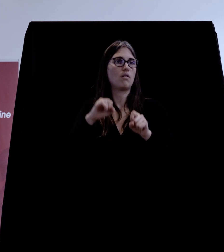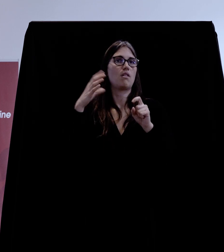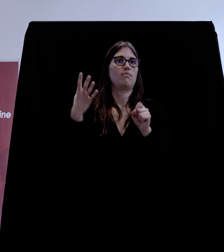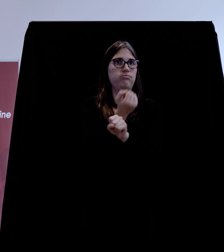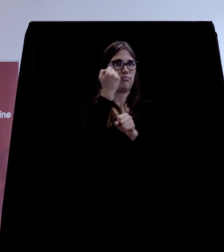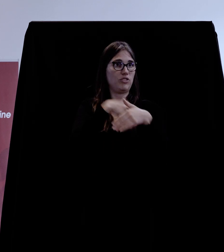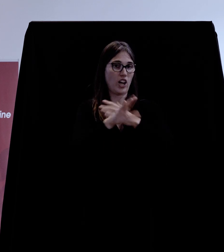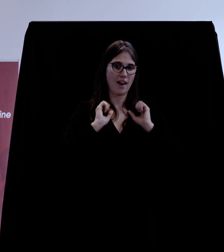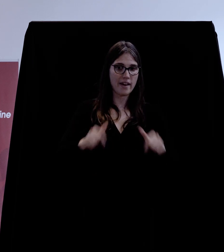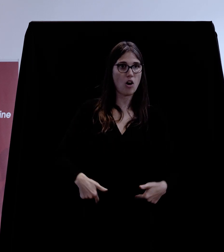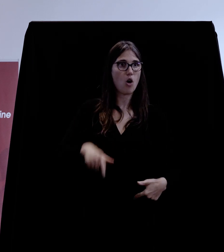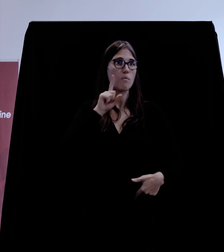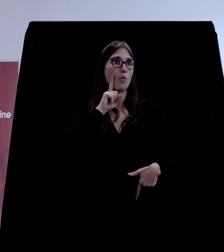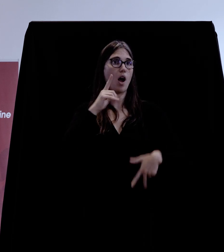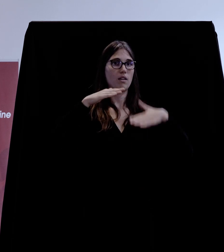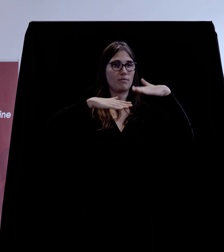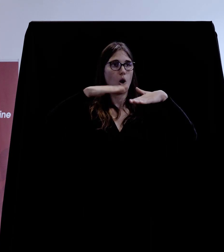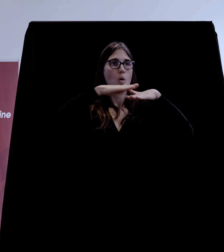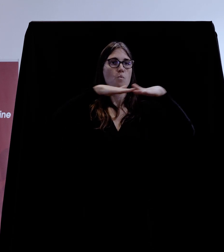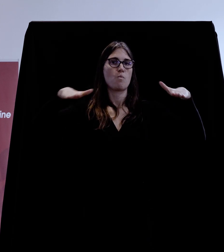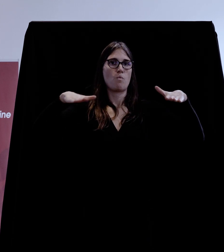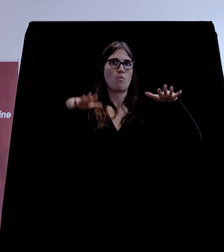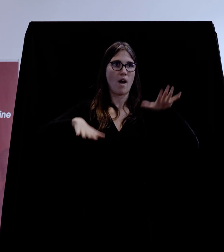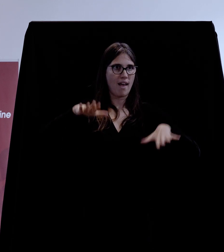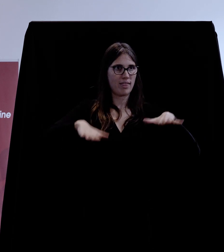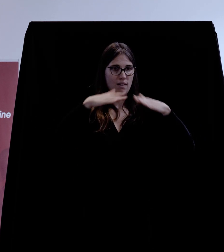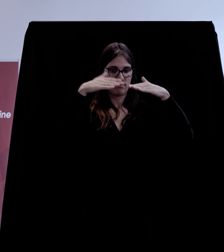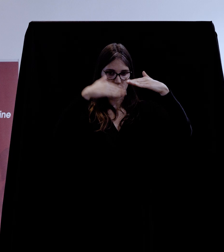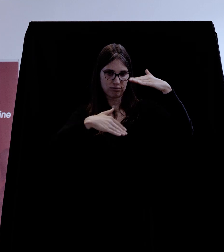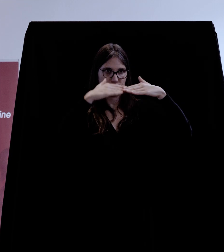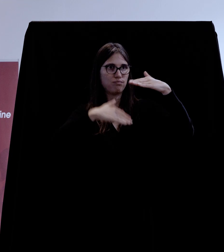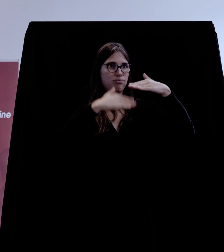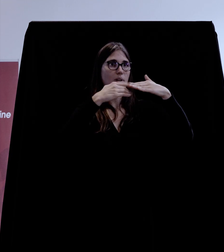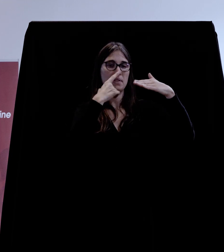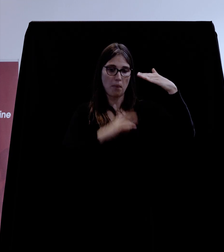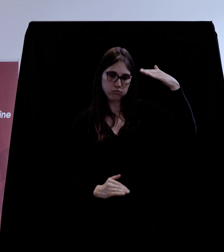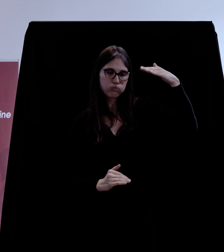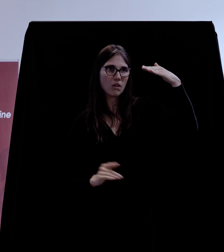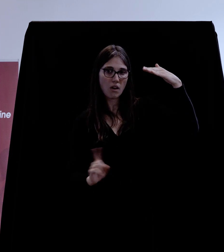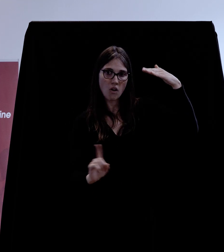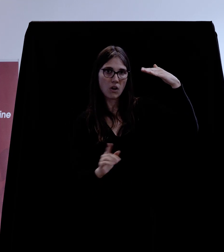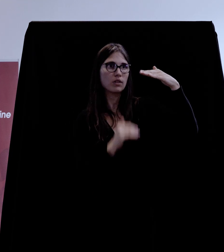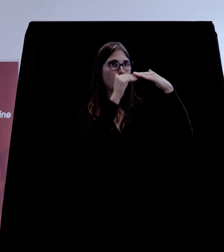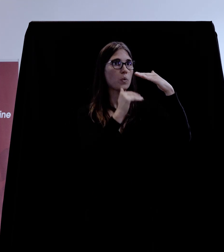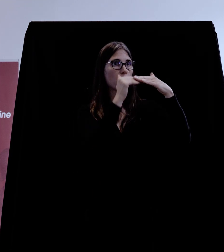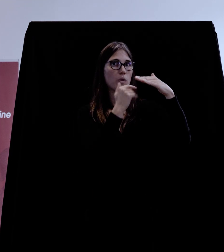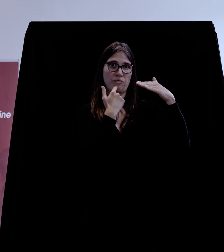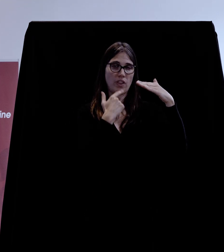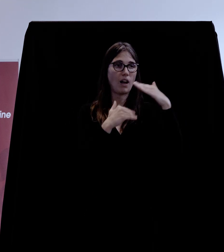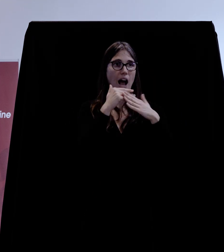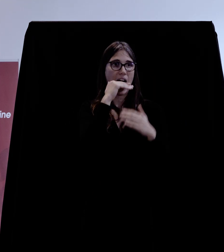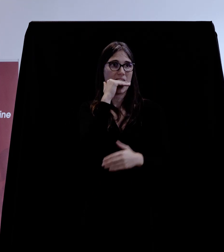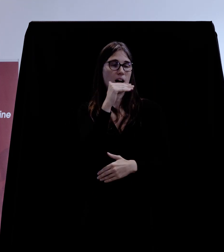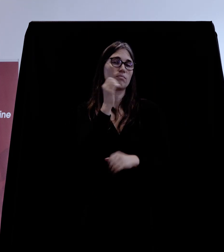basically. But also recognizing for most of our kids is not high cognitive functioning, although again, there are those that